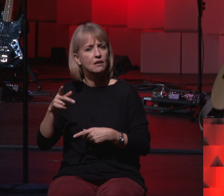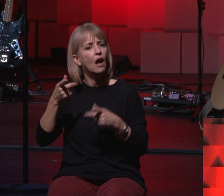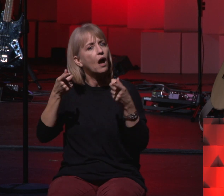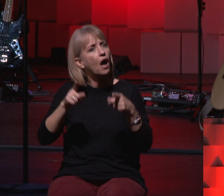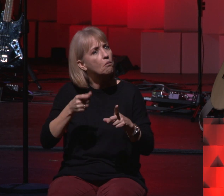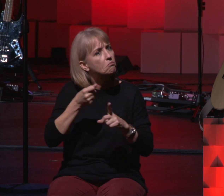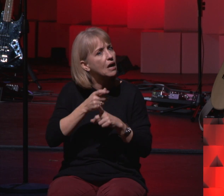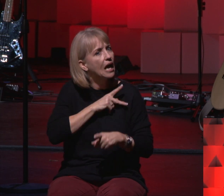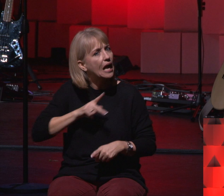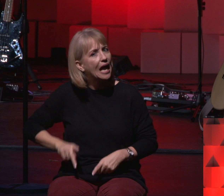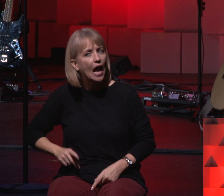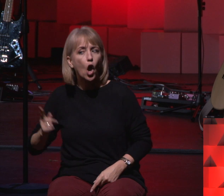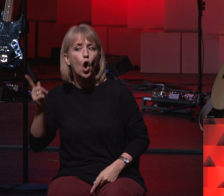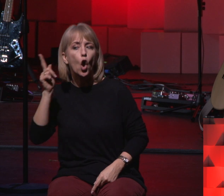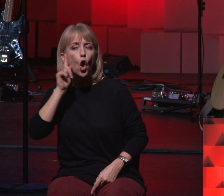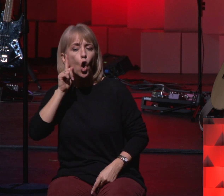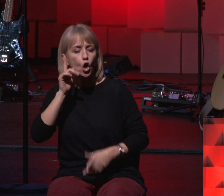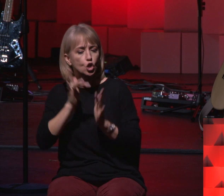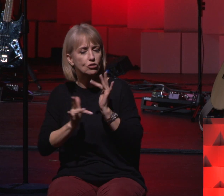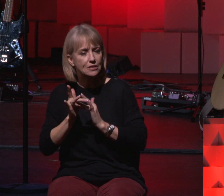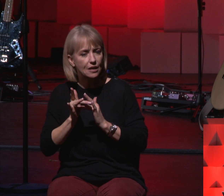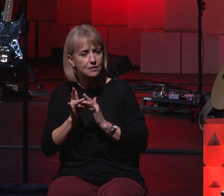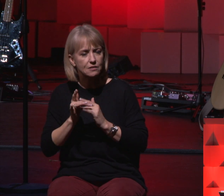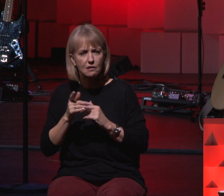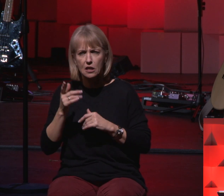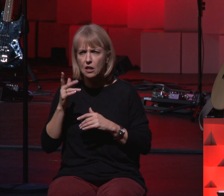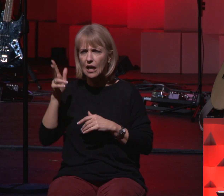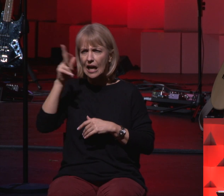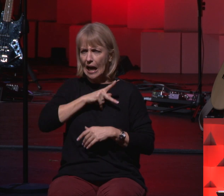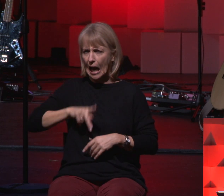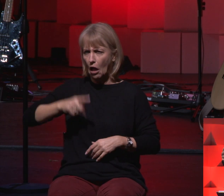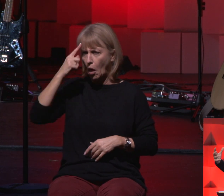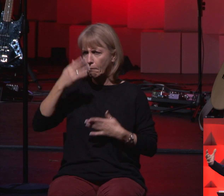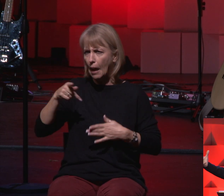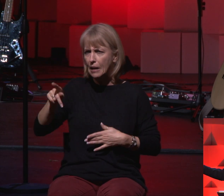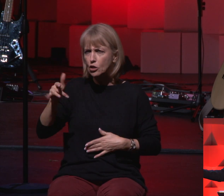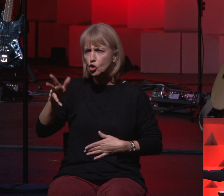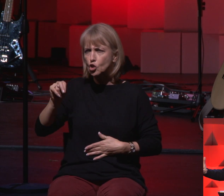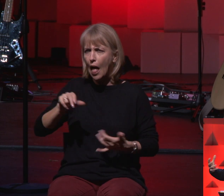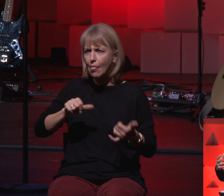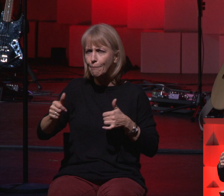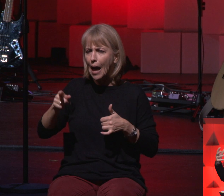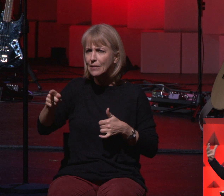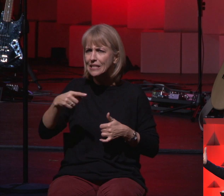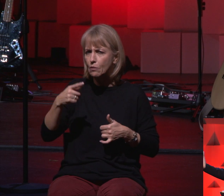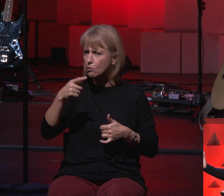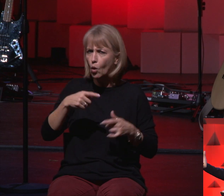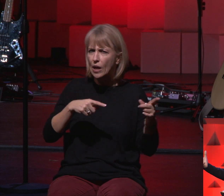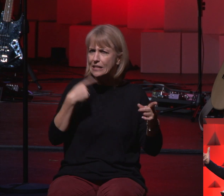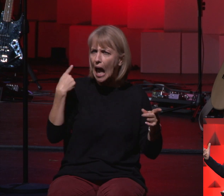this Jesus was. And he says, maybe he's John the Baptist that's come back from the dead. Now, last weekend, we talked about the confusion of what was going